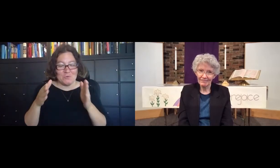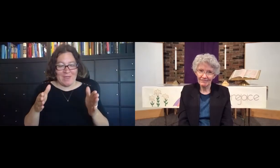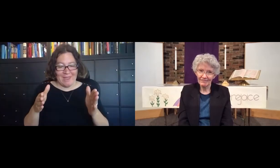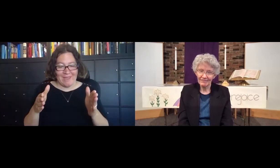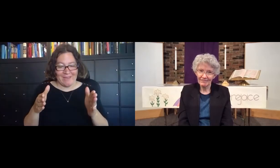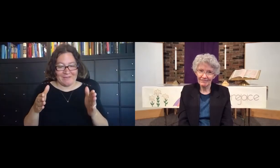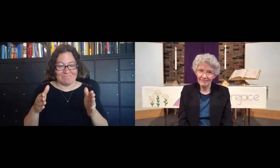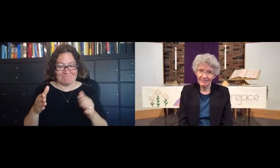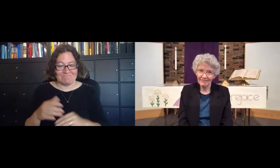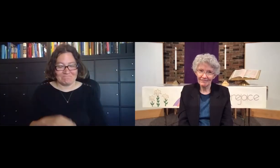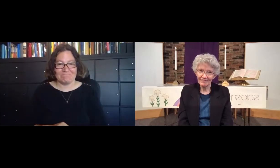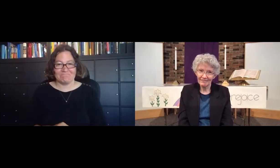in a new way.